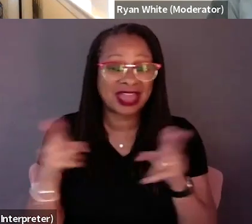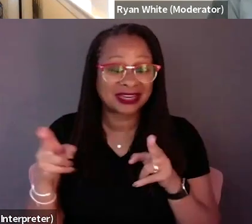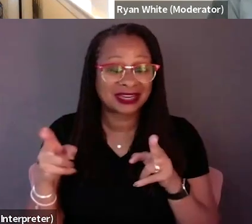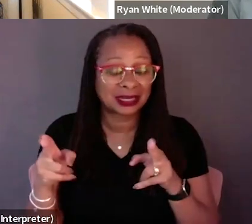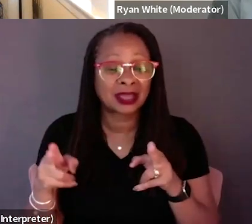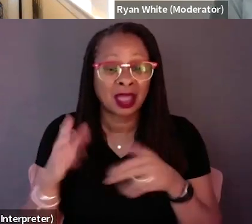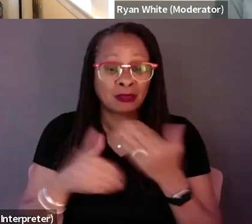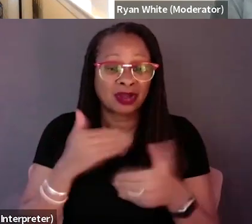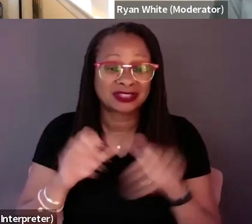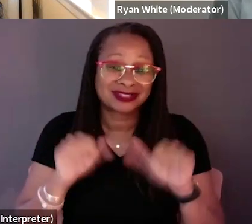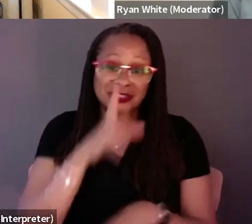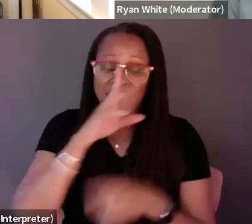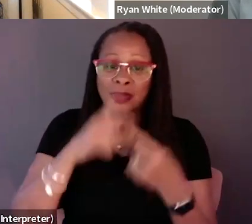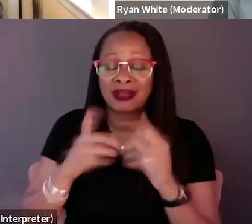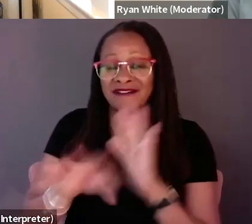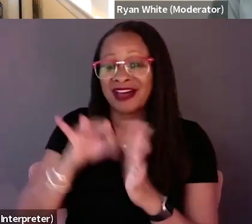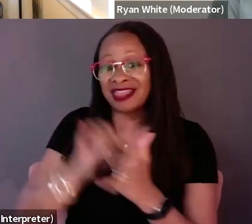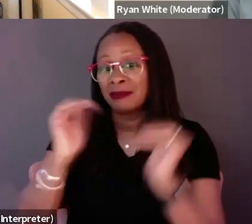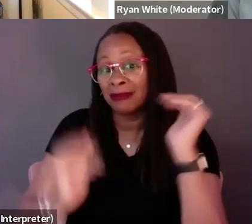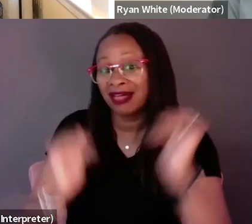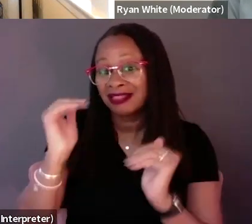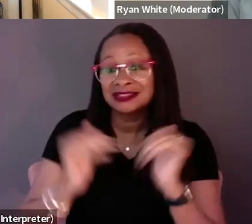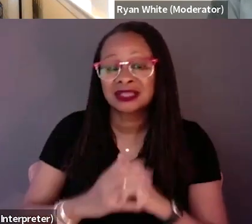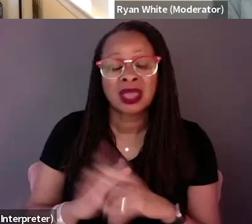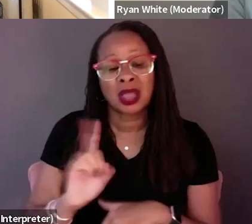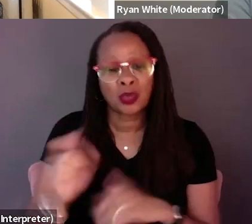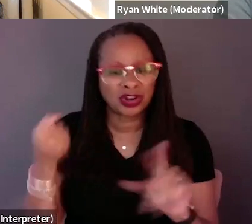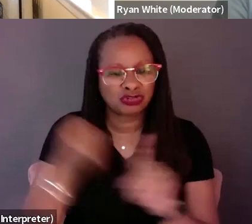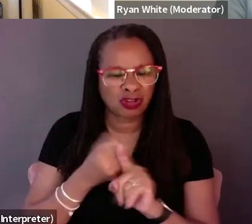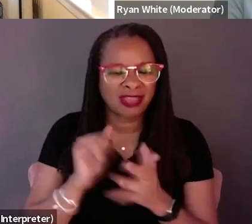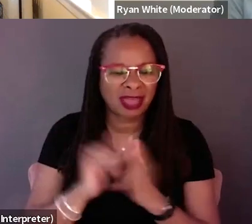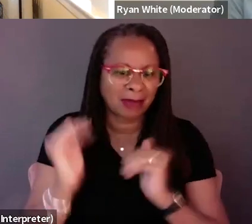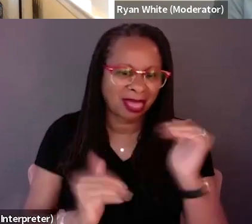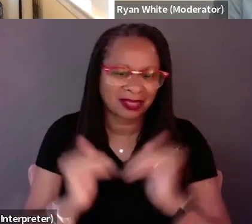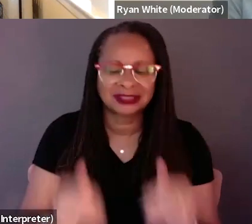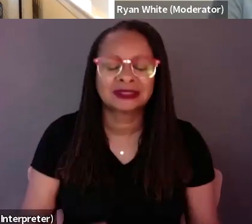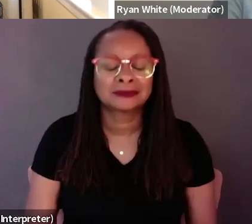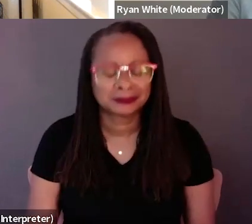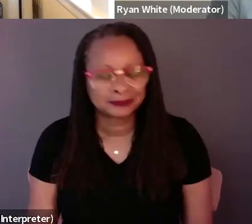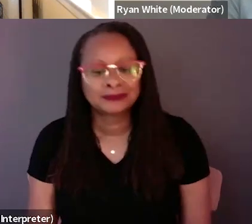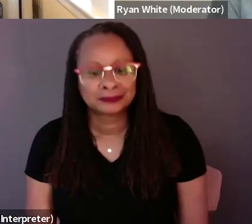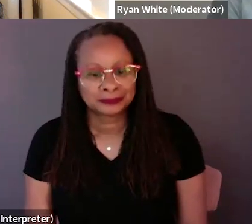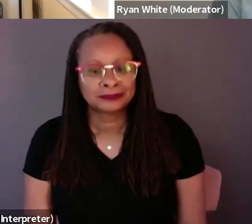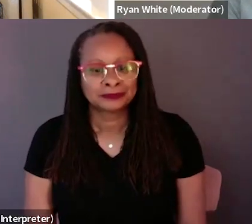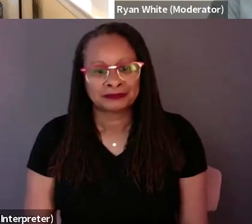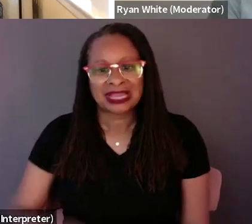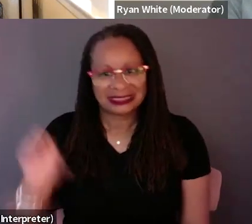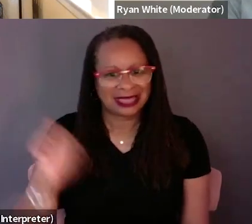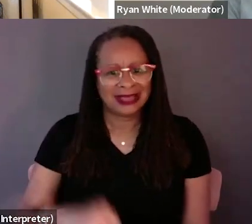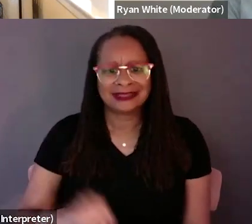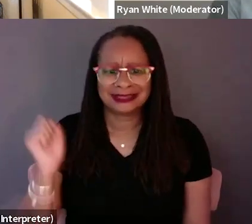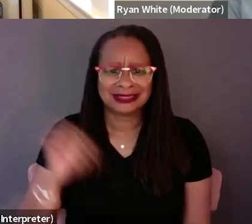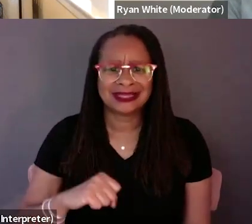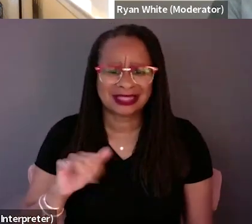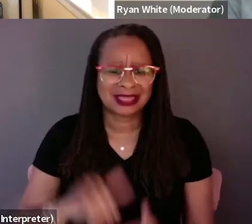And can you talk about finding that balance and where you guys struck it? Yeah. And yes,